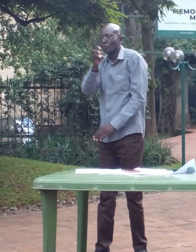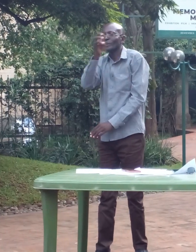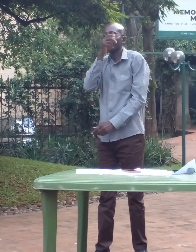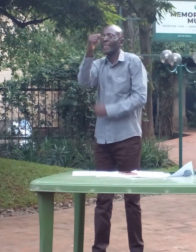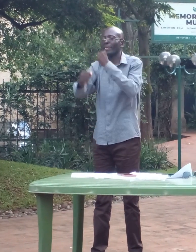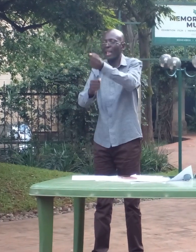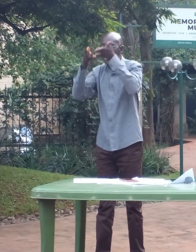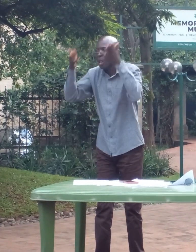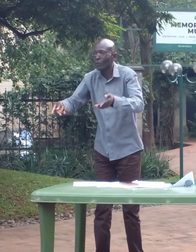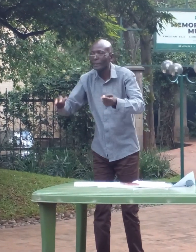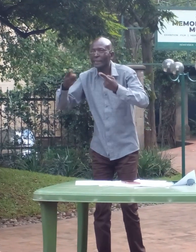So